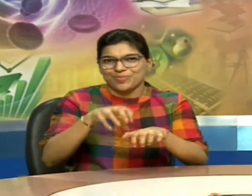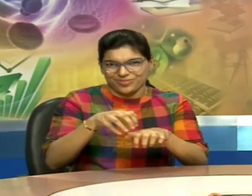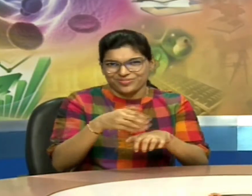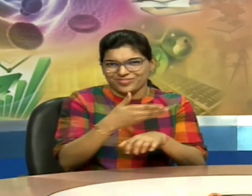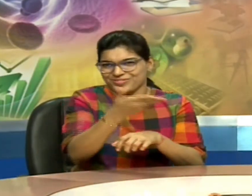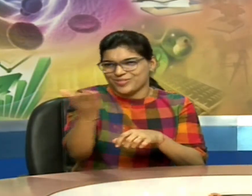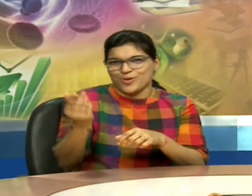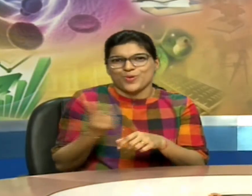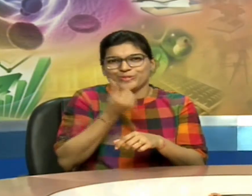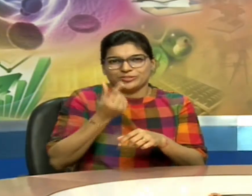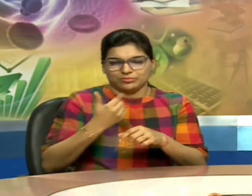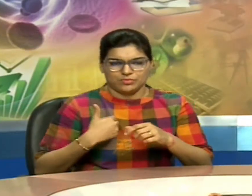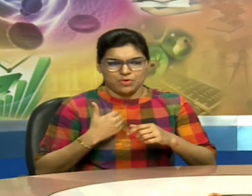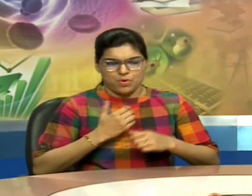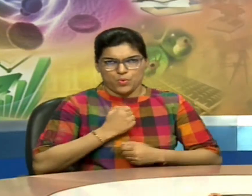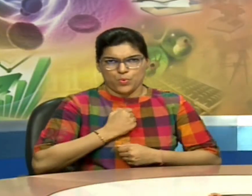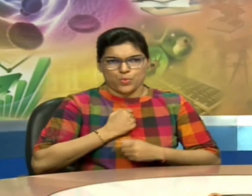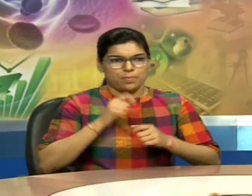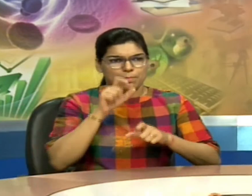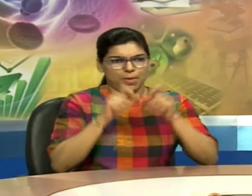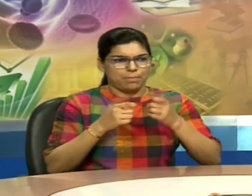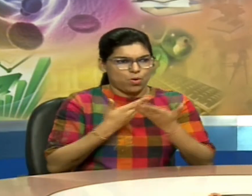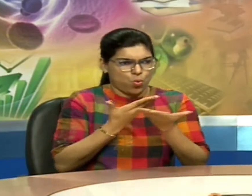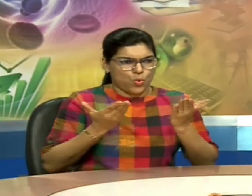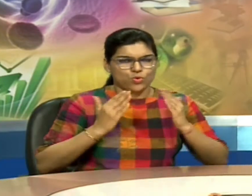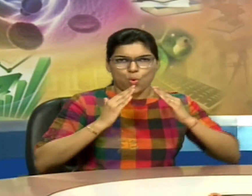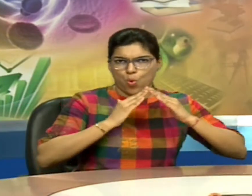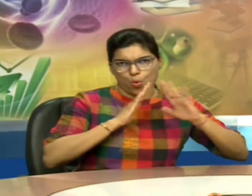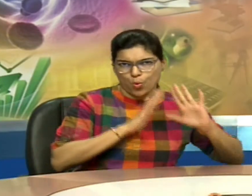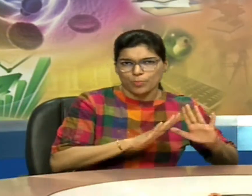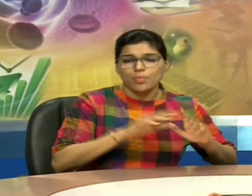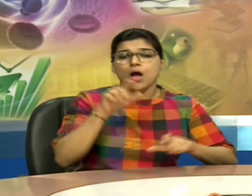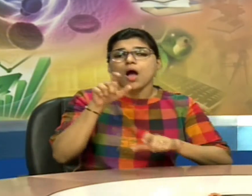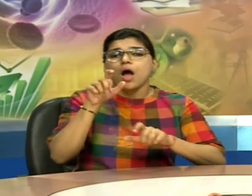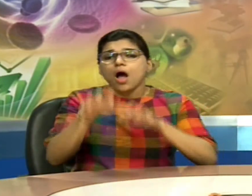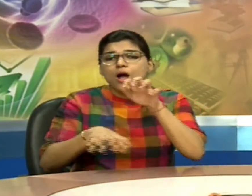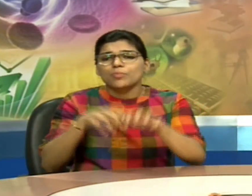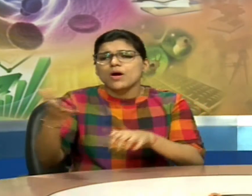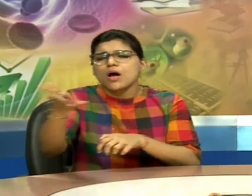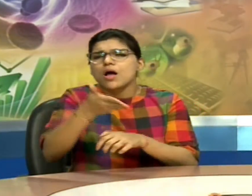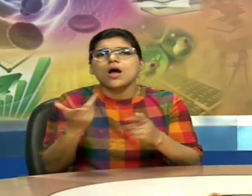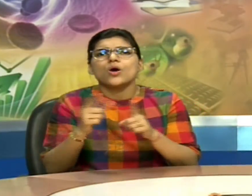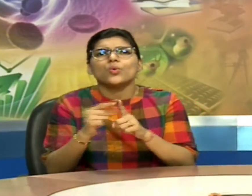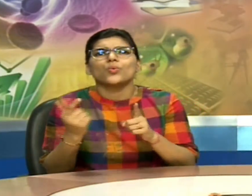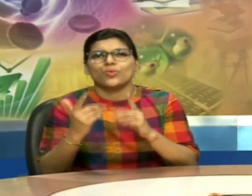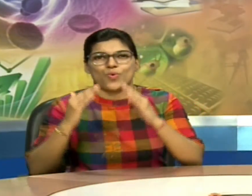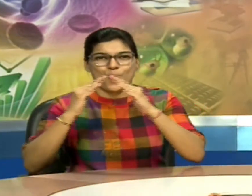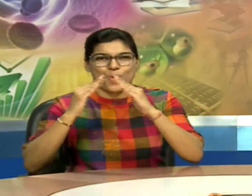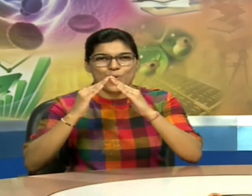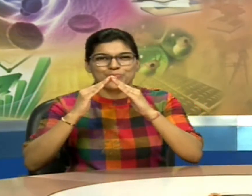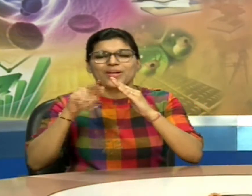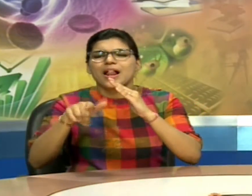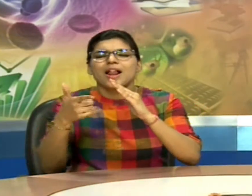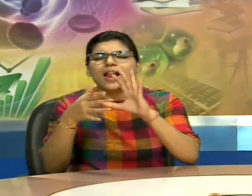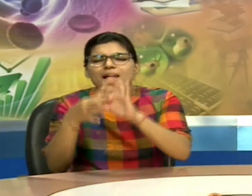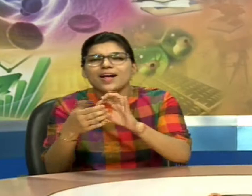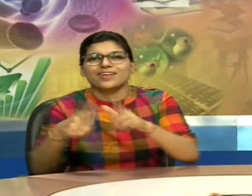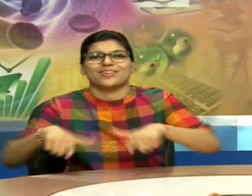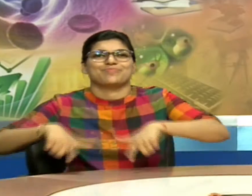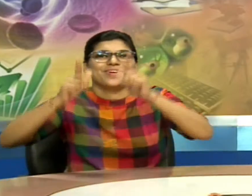and in forest we have different plants. Like in our home, do we live with animals?